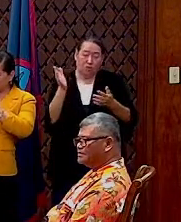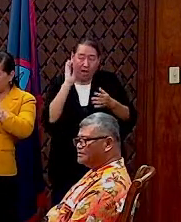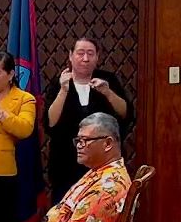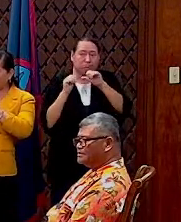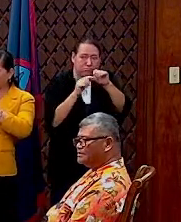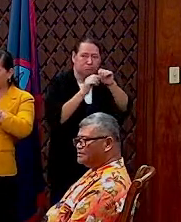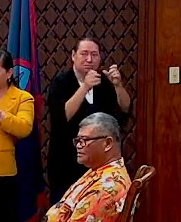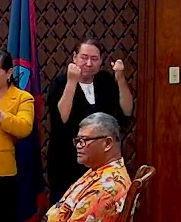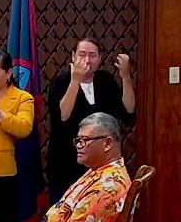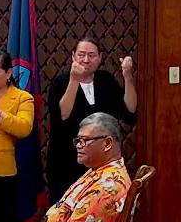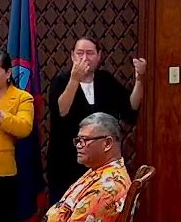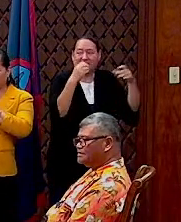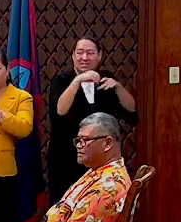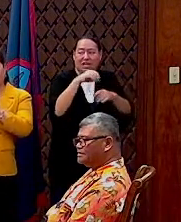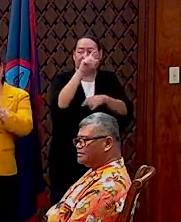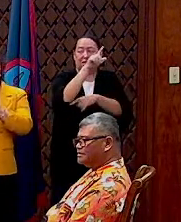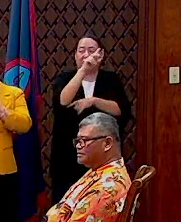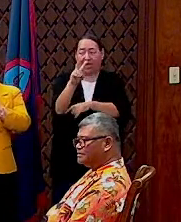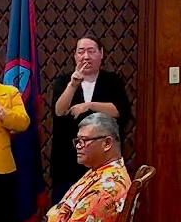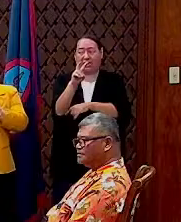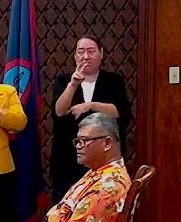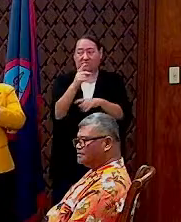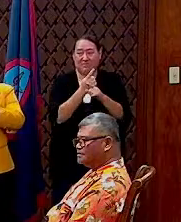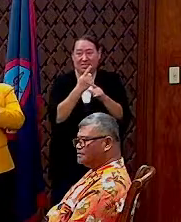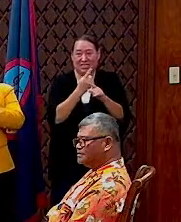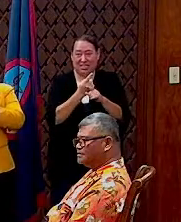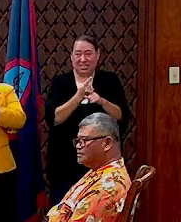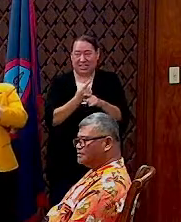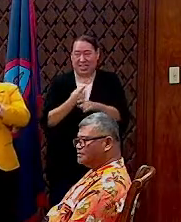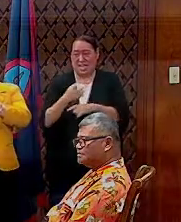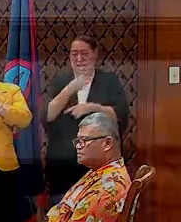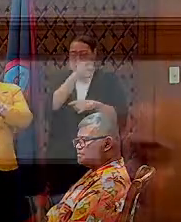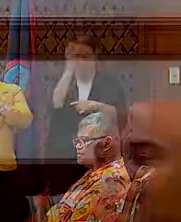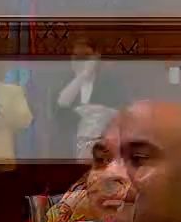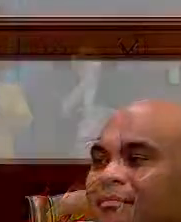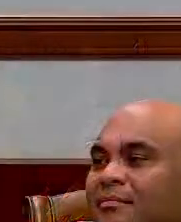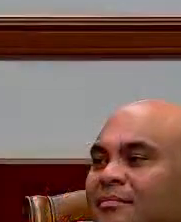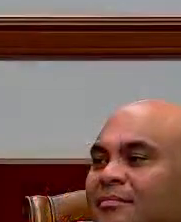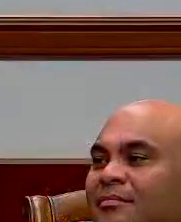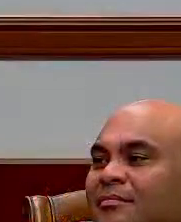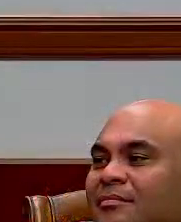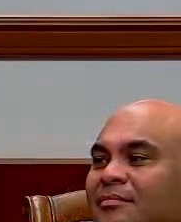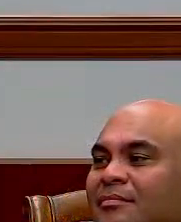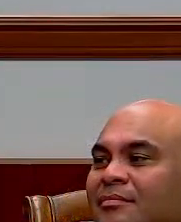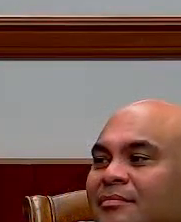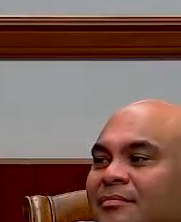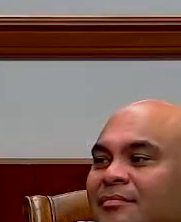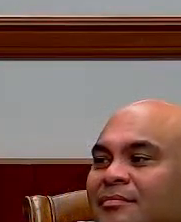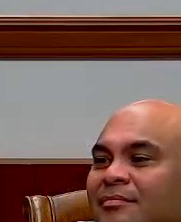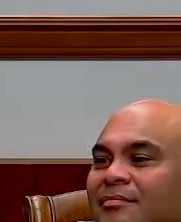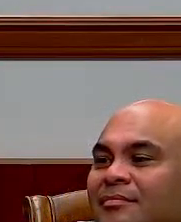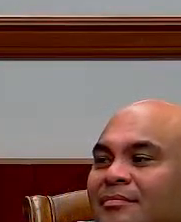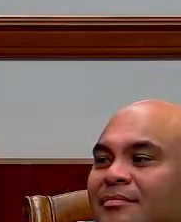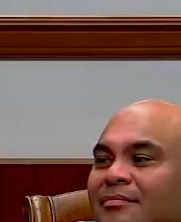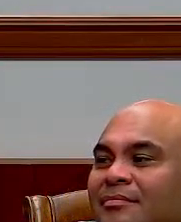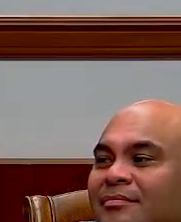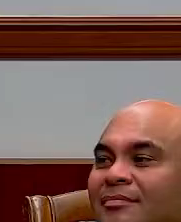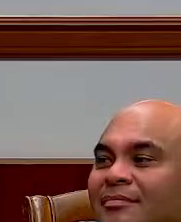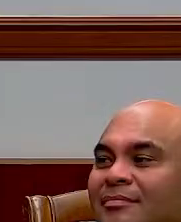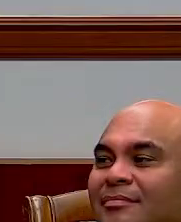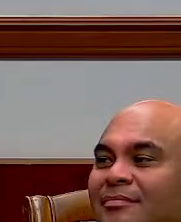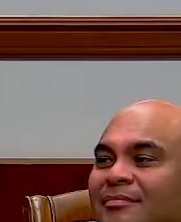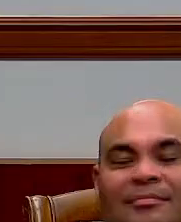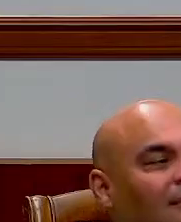to sign when she's in Las Vegas, and we find me and Miss Myra. Raise your hand, Miss Myra. This is my biggest inspiration right now.